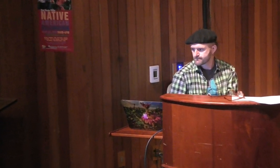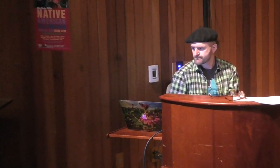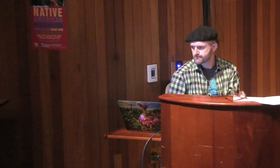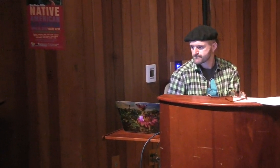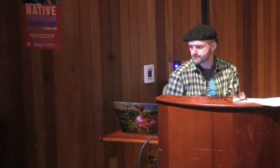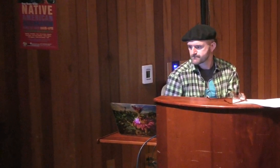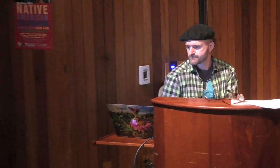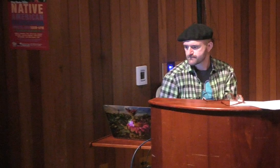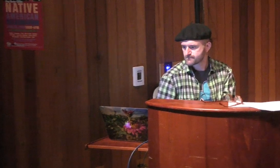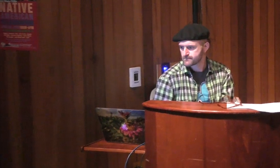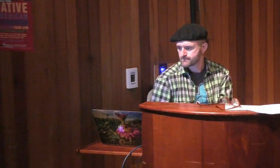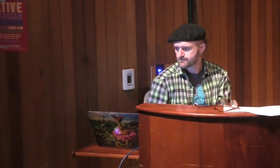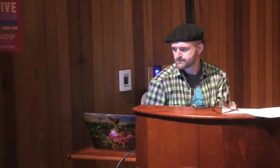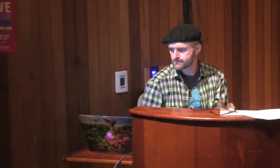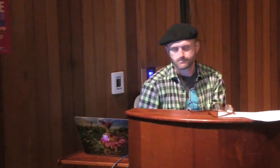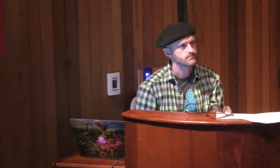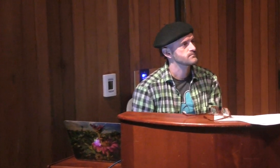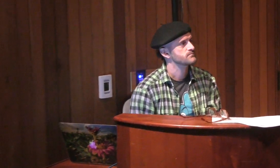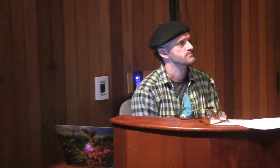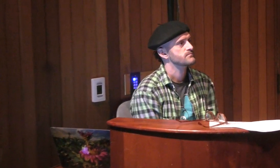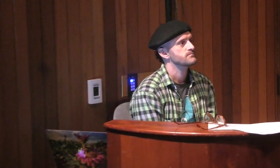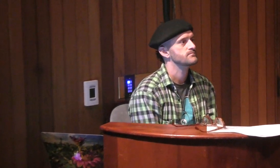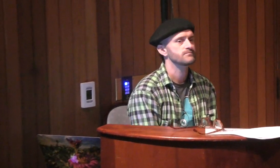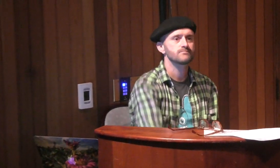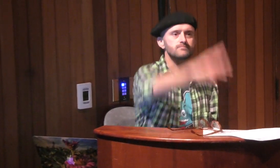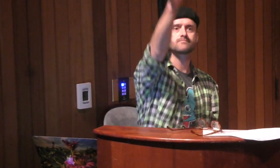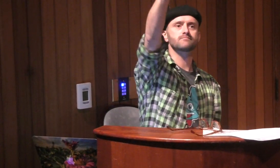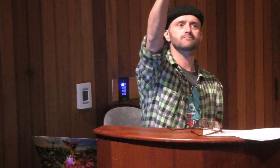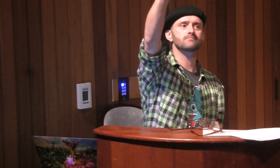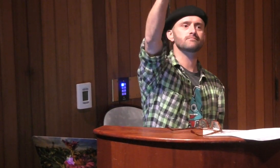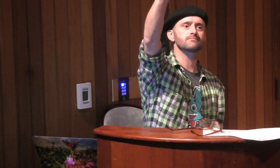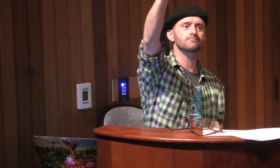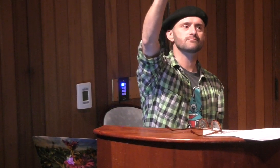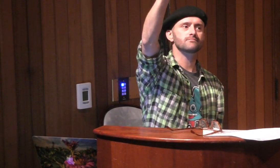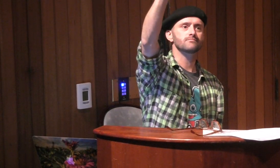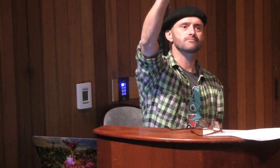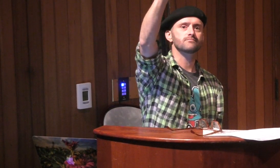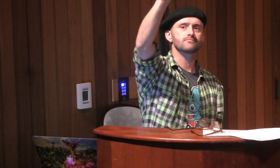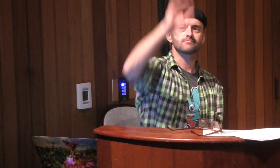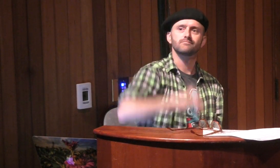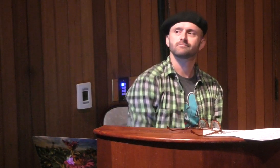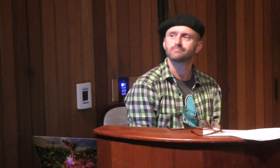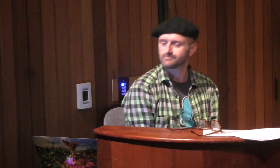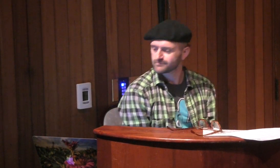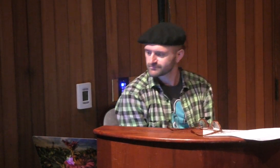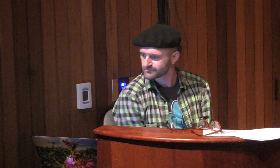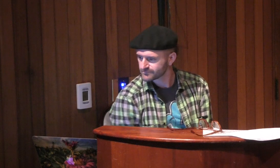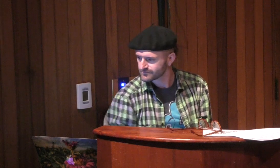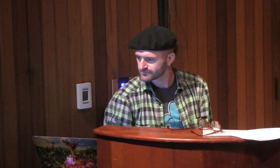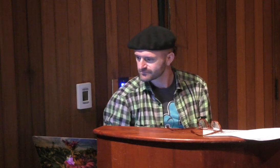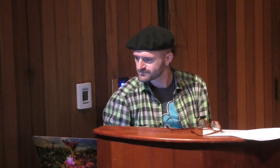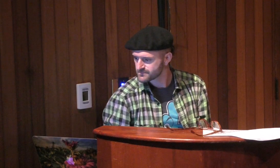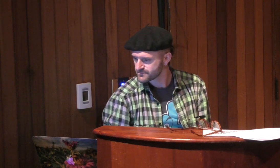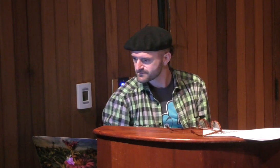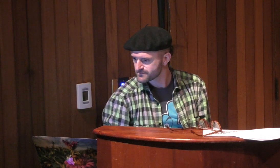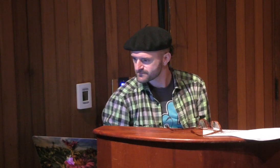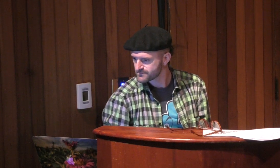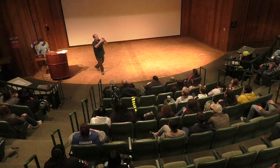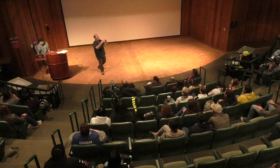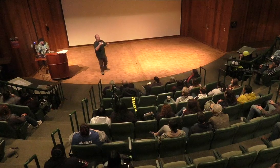This gentleman's name is Ian Sanborn. His sign name is like this. That's Ian. He is deaf.